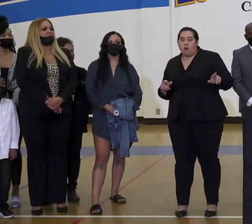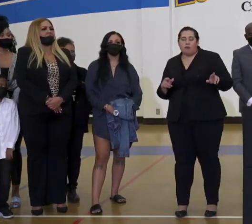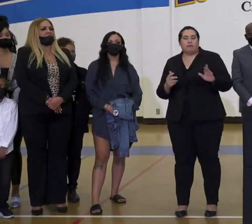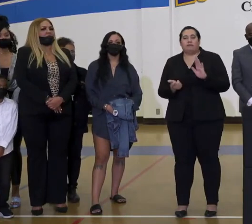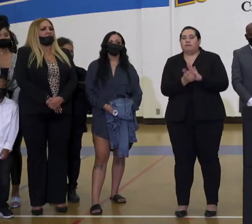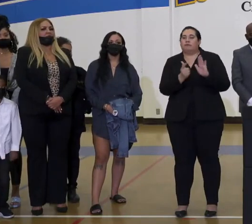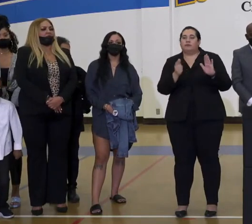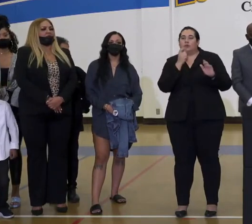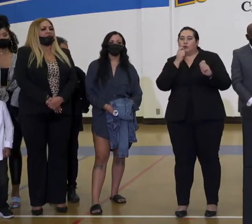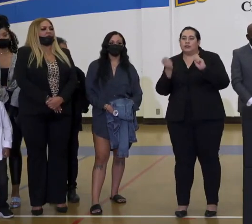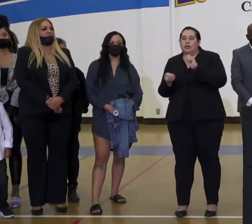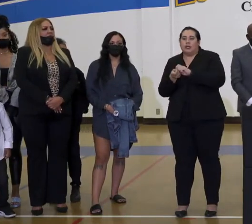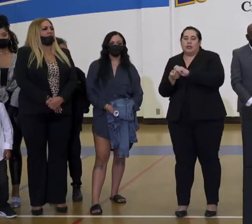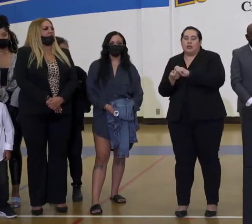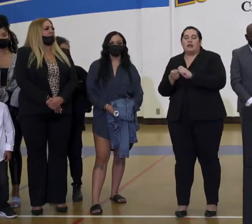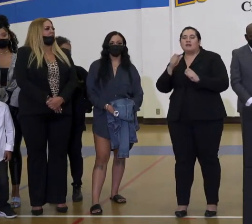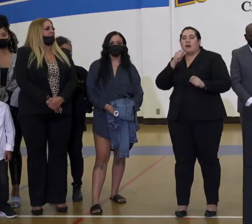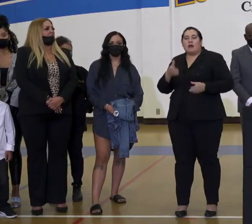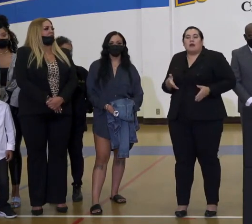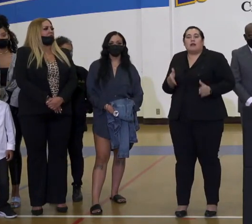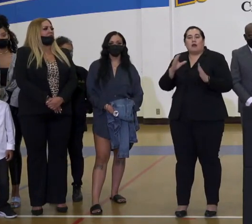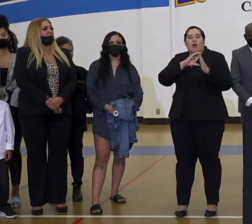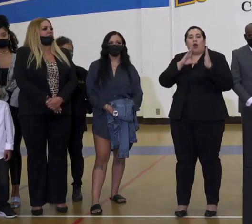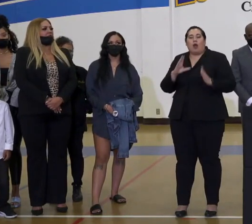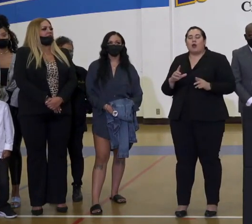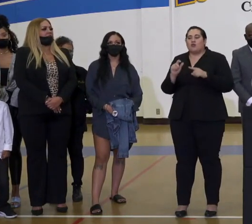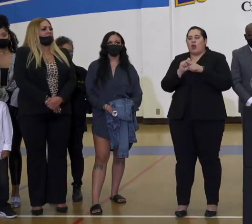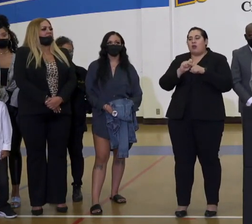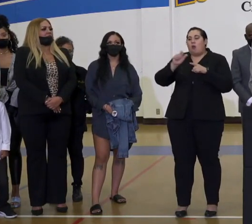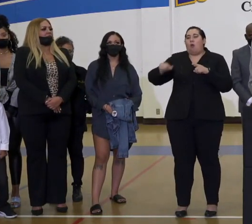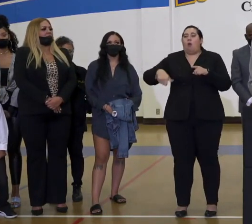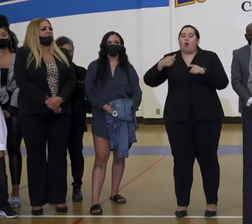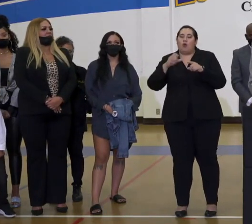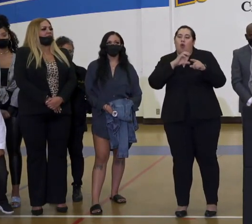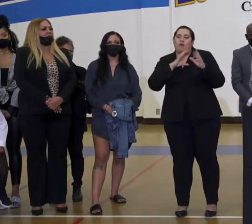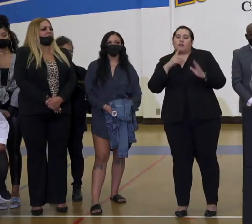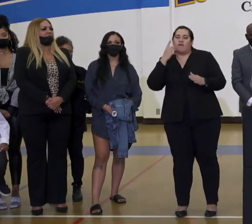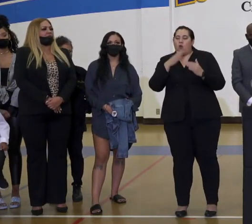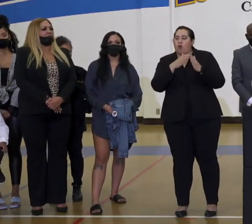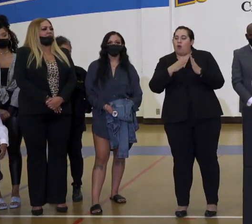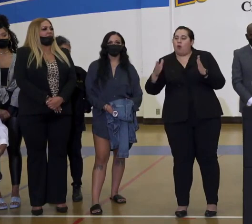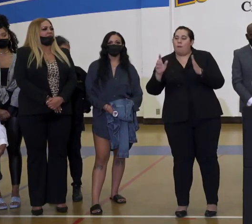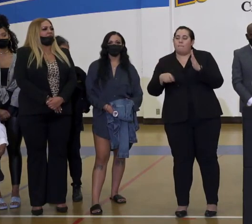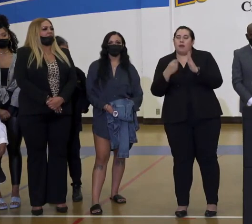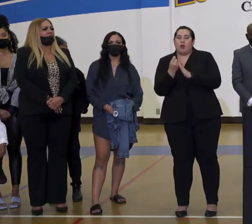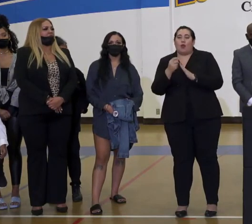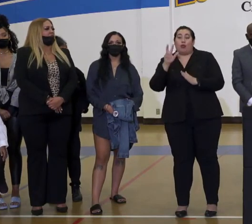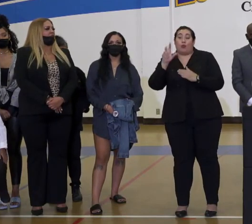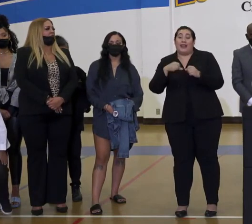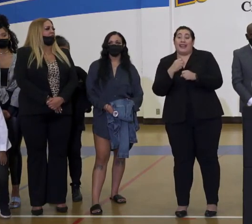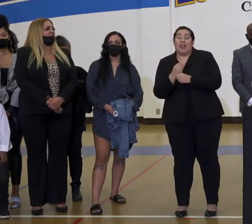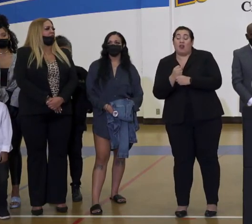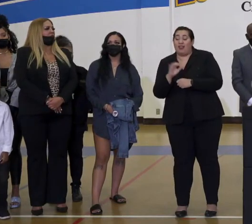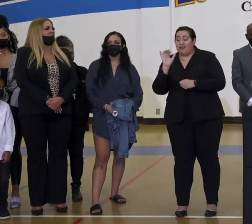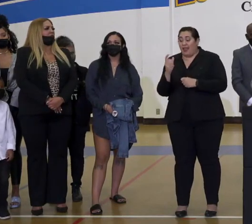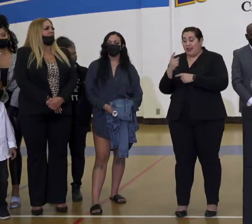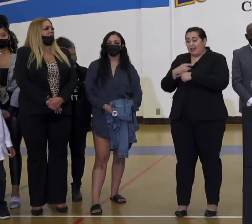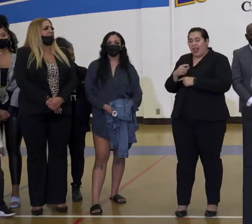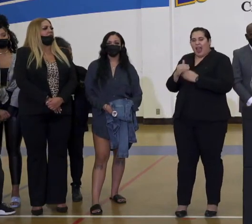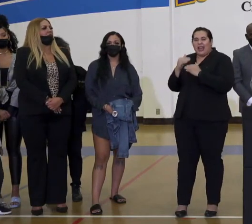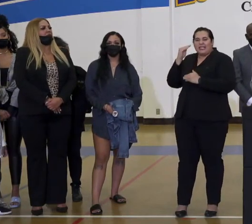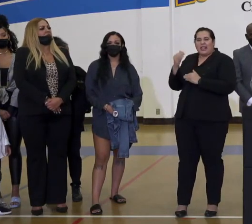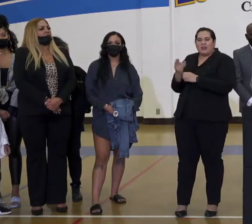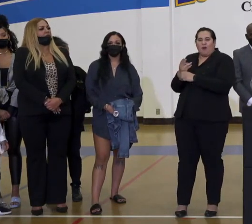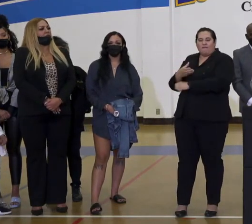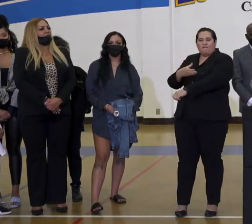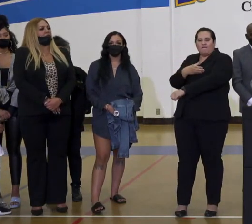incident. It prohibits an officer from training other officers for a period of at least 3 years from the date that an excessive use of